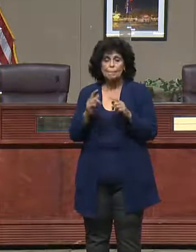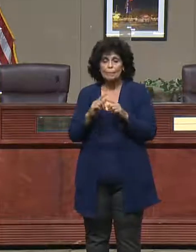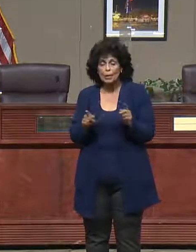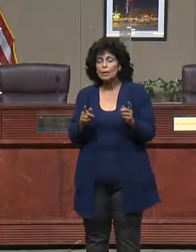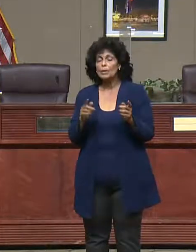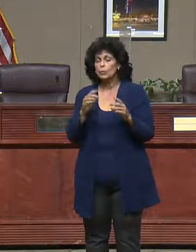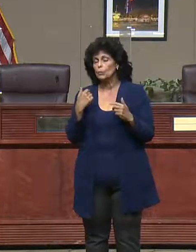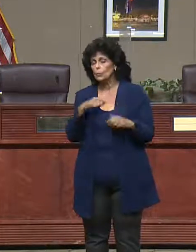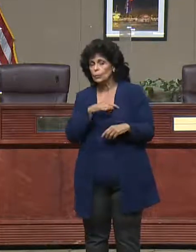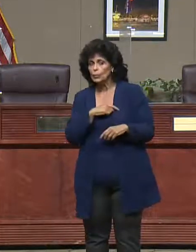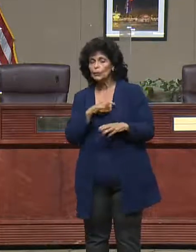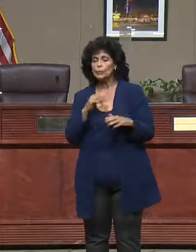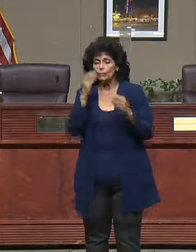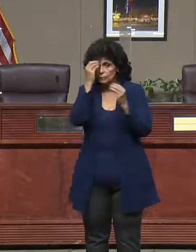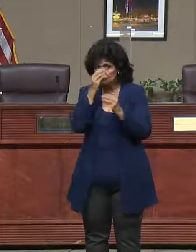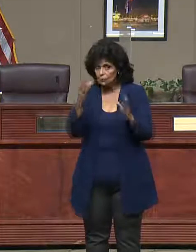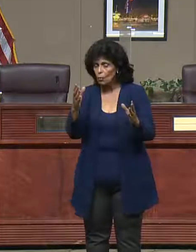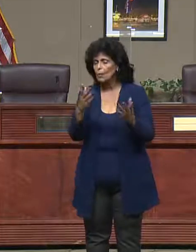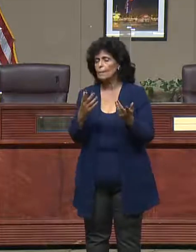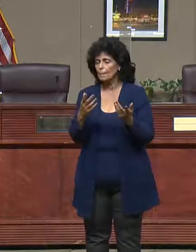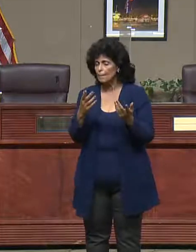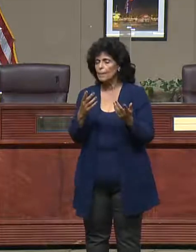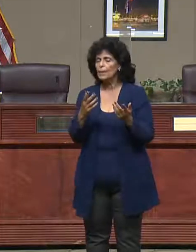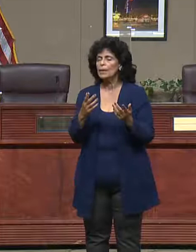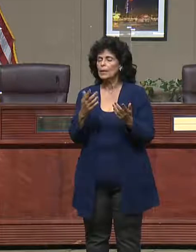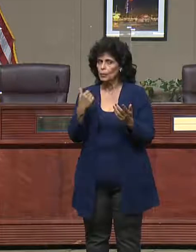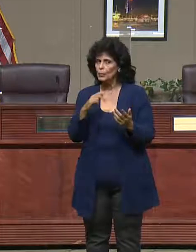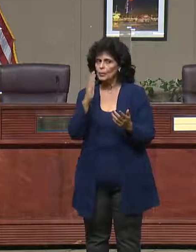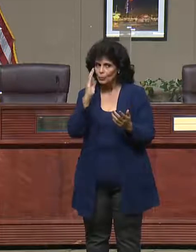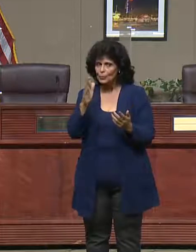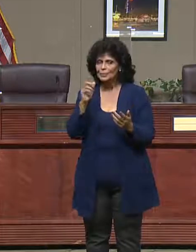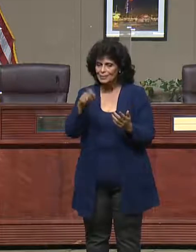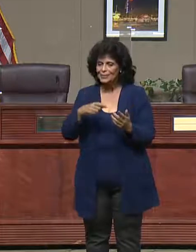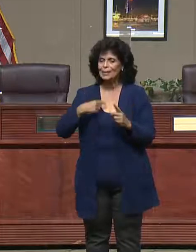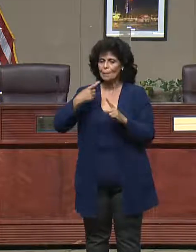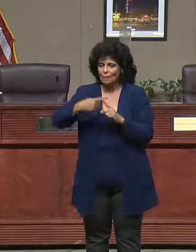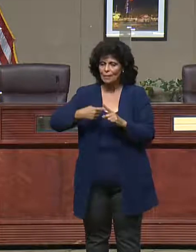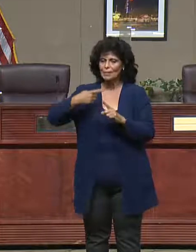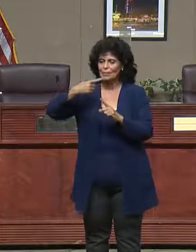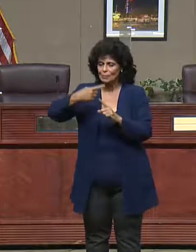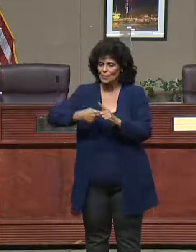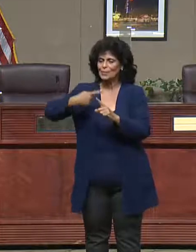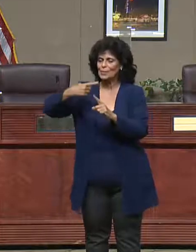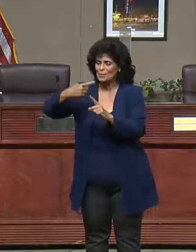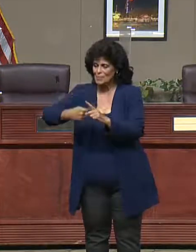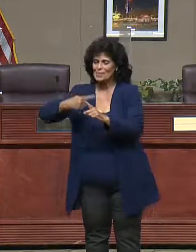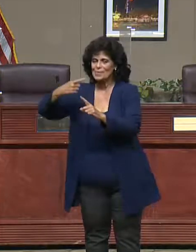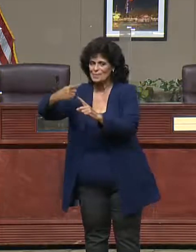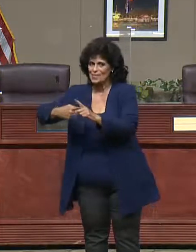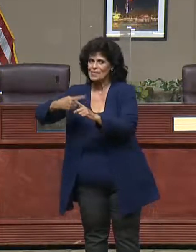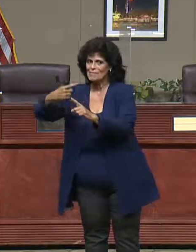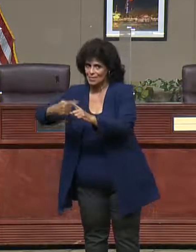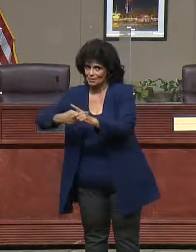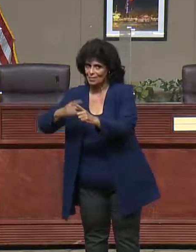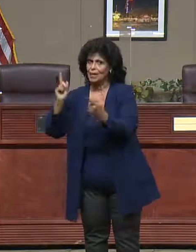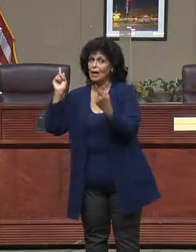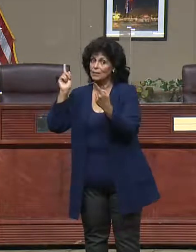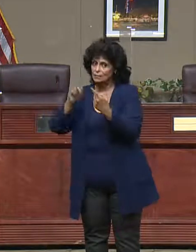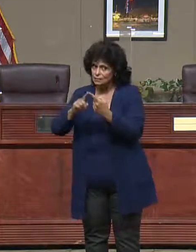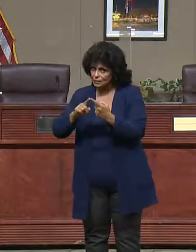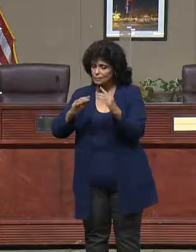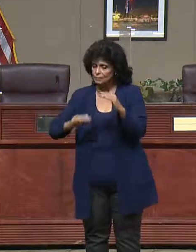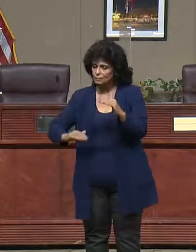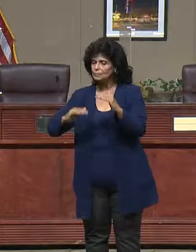we are going to be on this one for months until we get up to 79 of our county